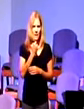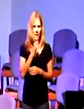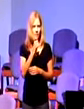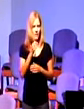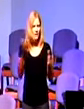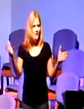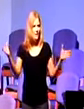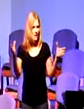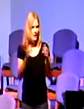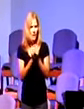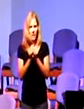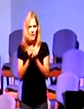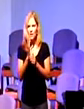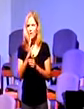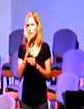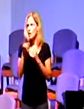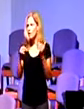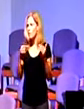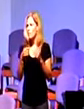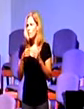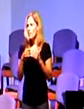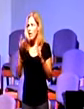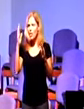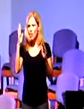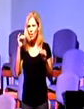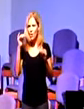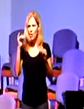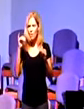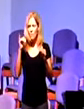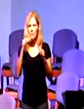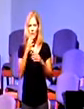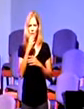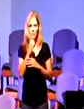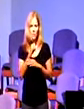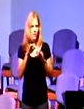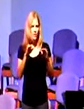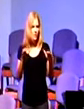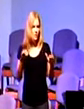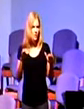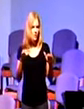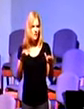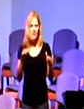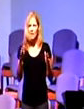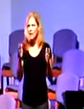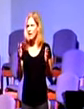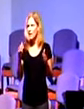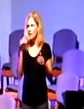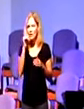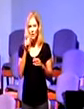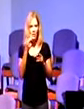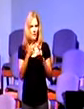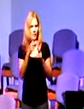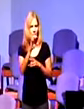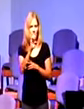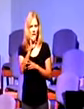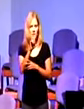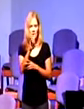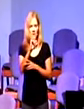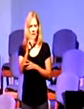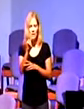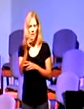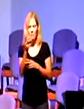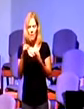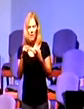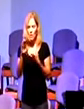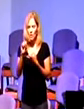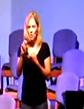didn't gather together and talk about the hope that some precious children, a little girl named Elizabeth, a little girl named